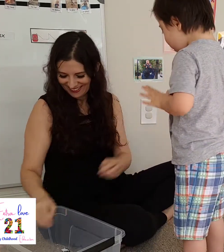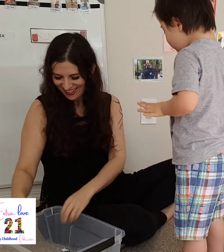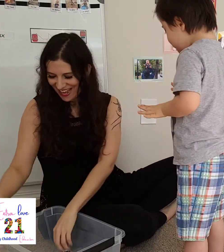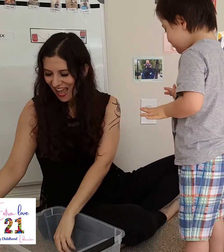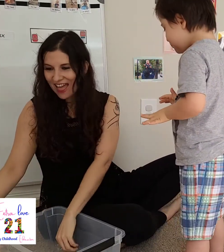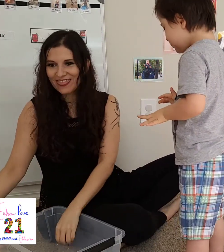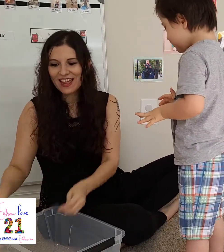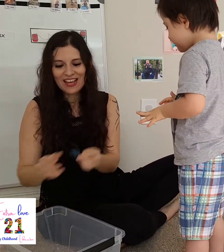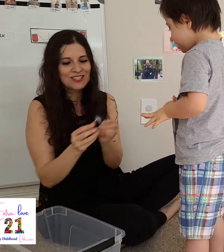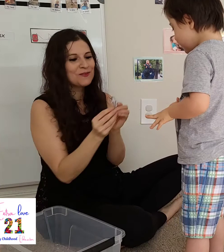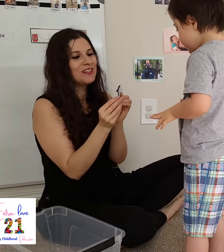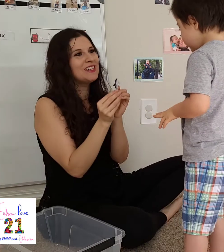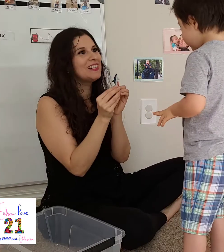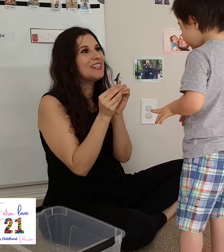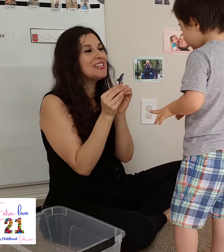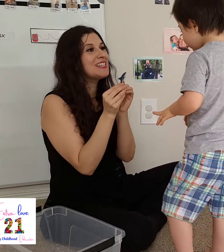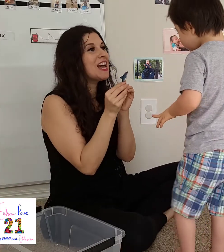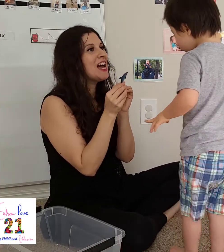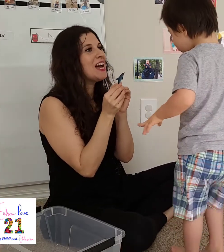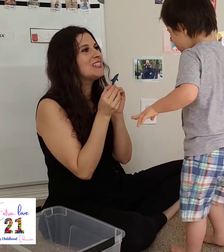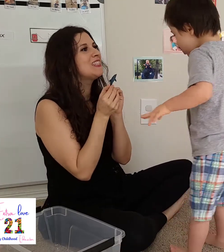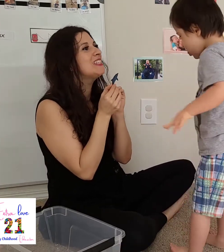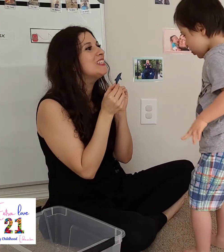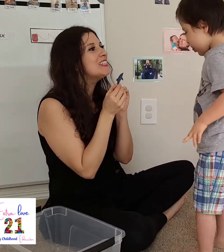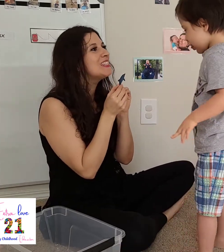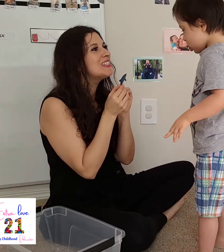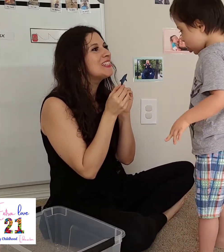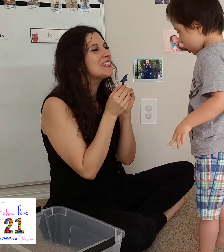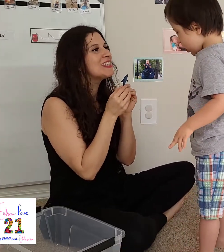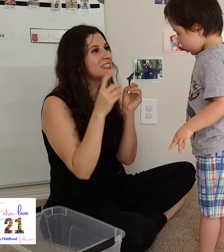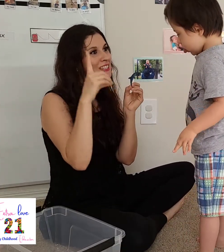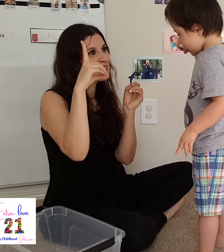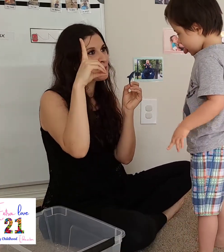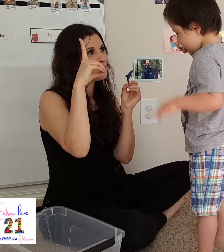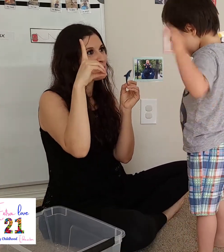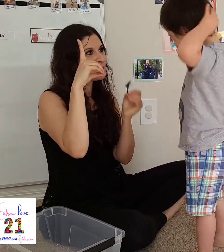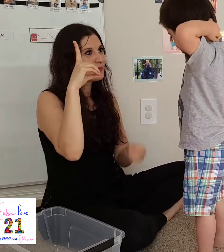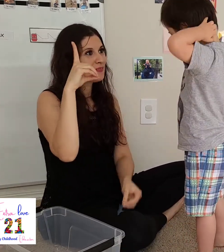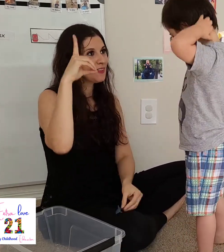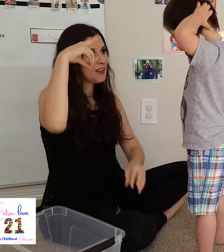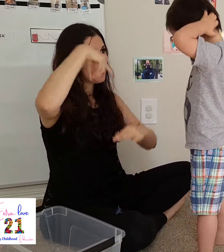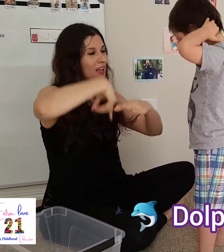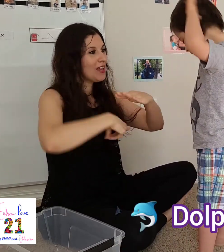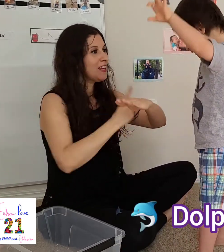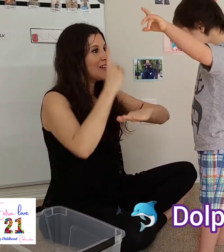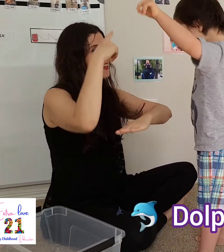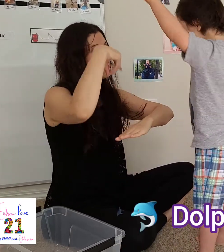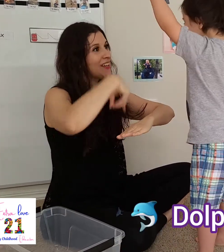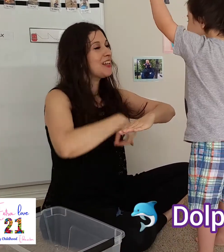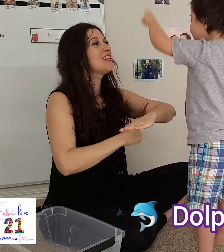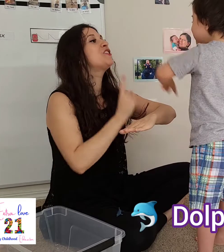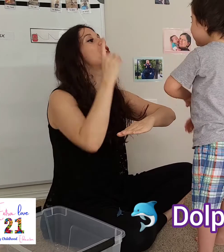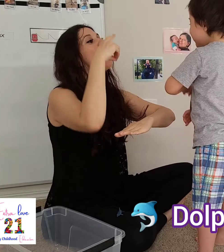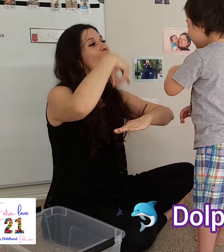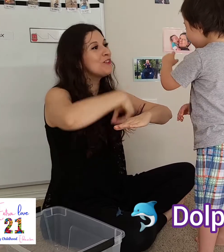And the last one. It's a dolphin.